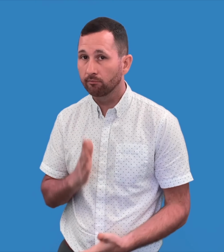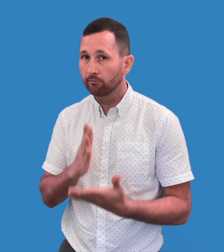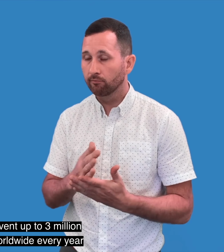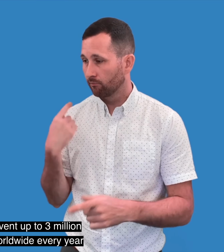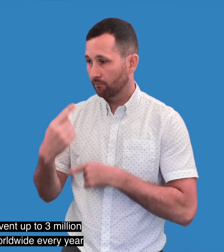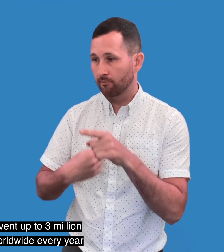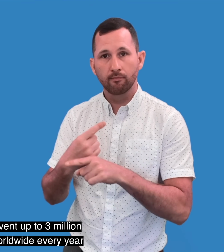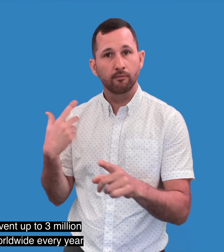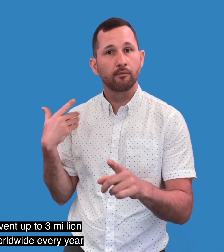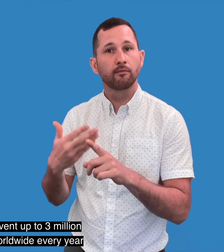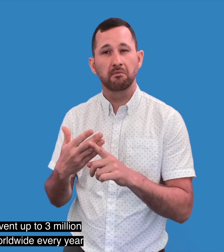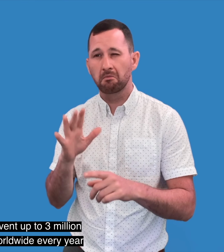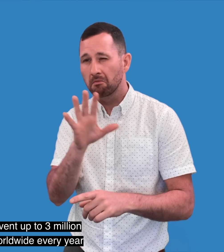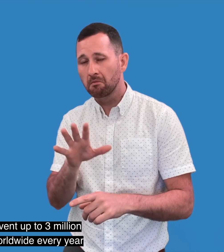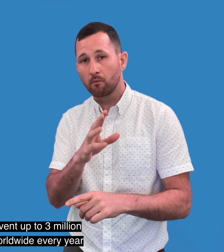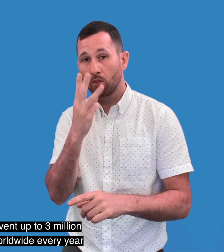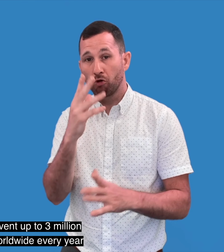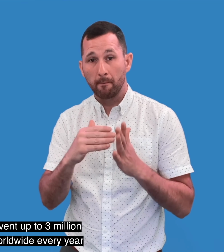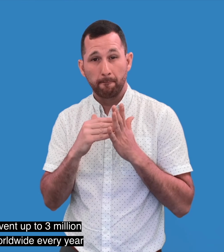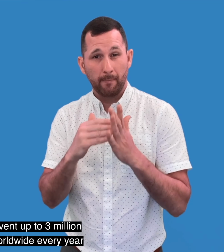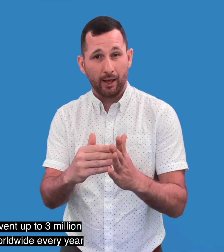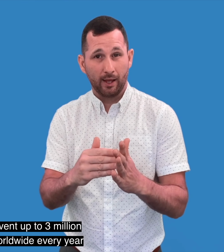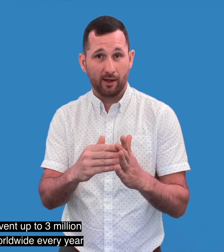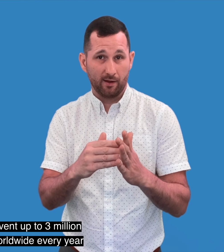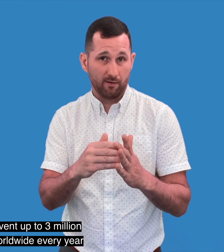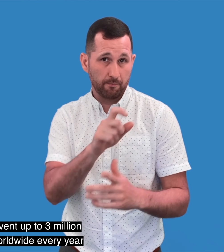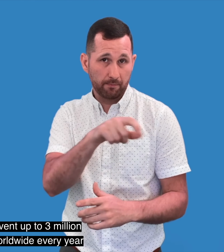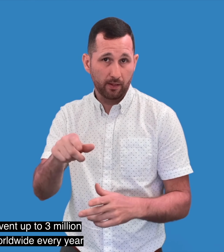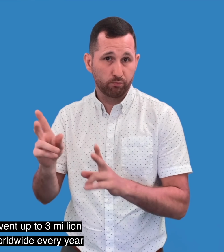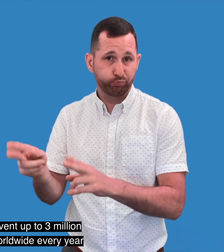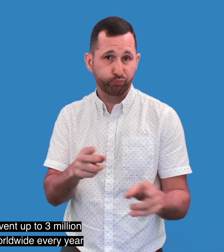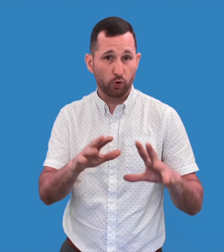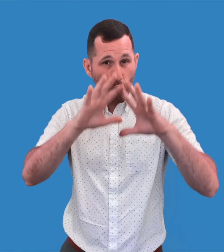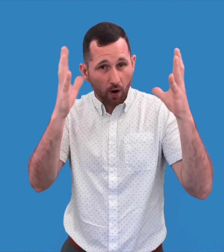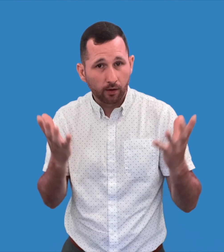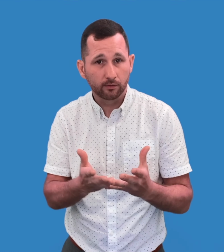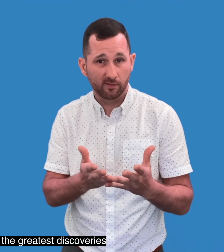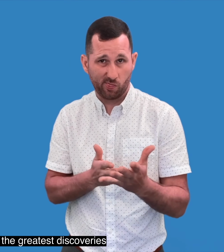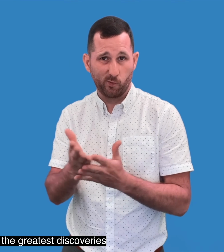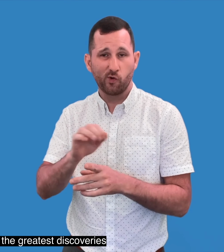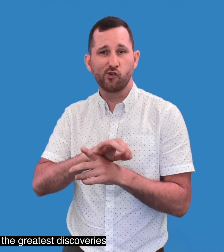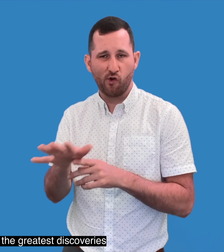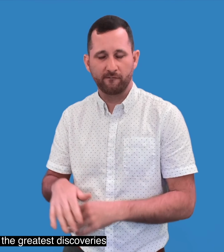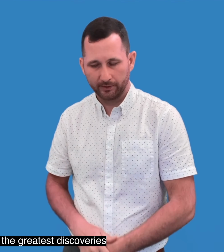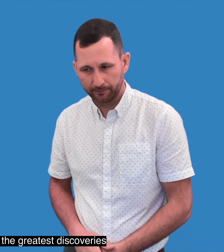They prevent up to 3 million deaths worldwide every year and are one of the